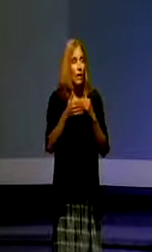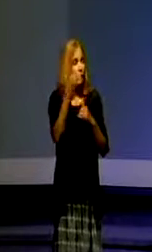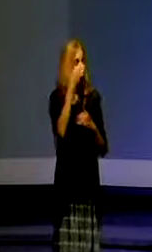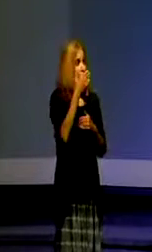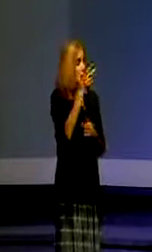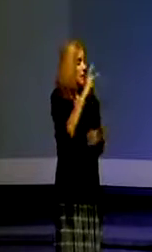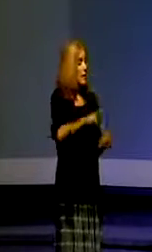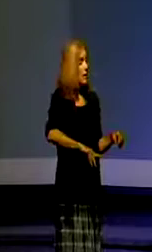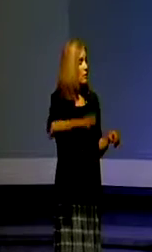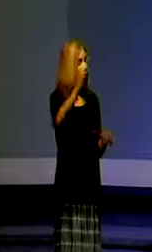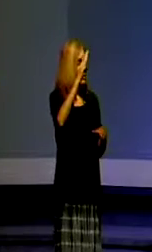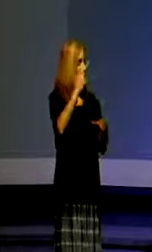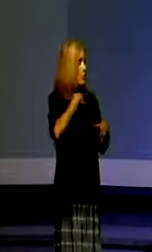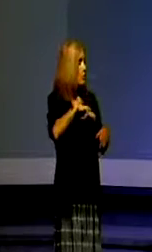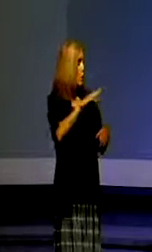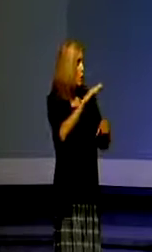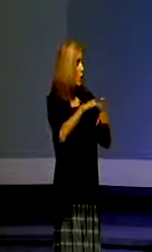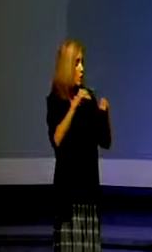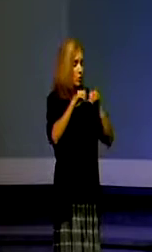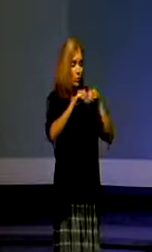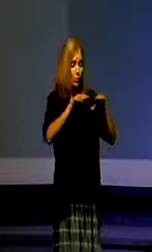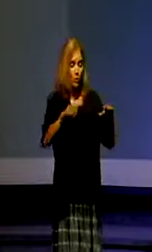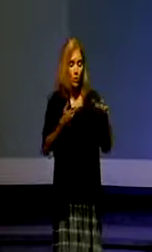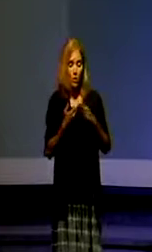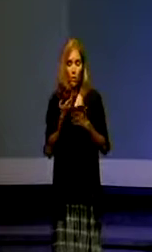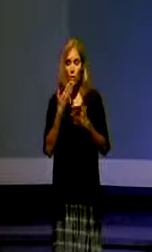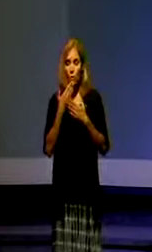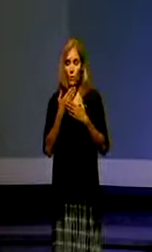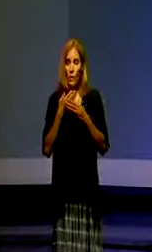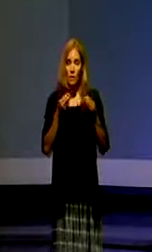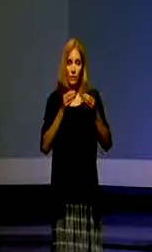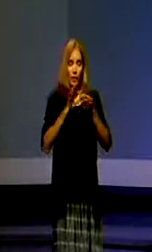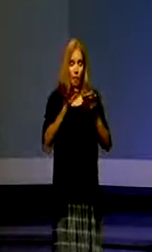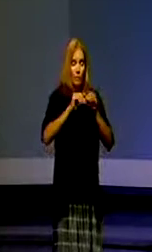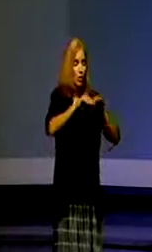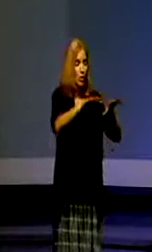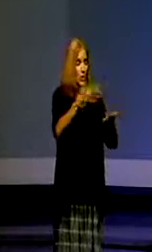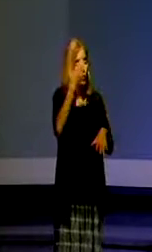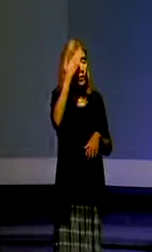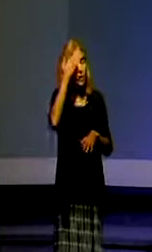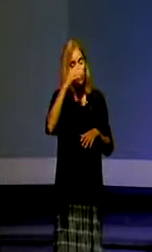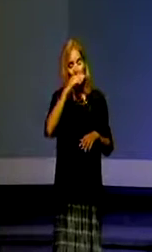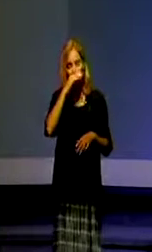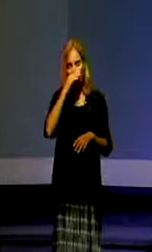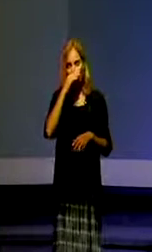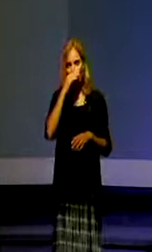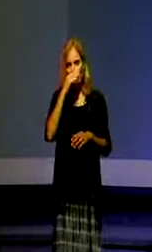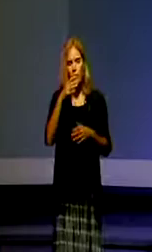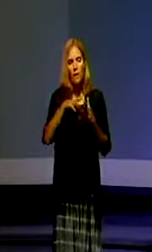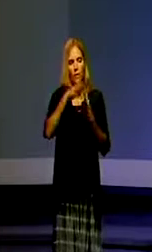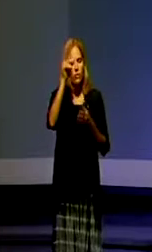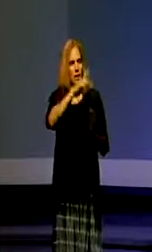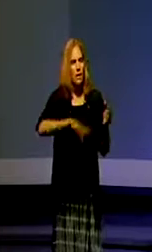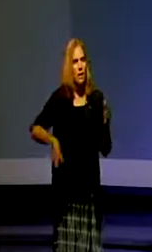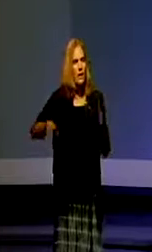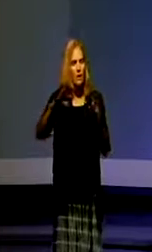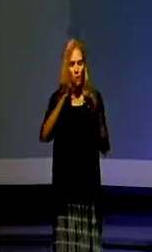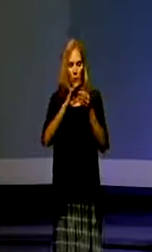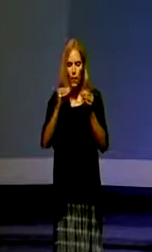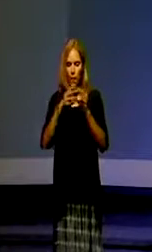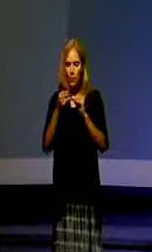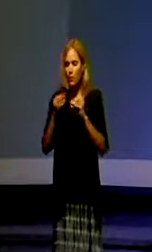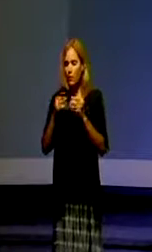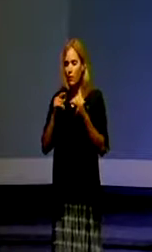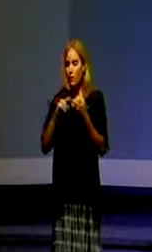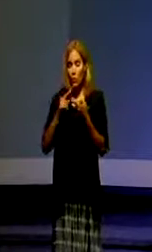are called to spread through the Great Commission. We've learned through these kingdom parables, for instance, the